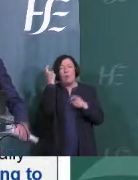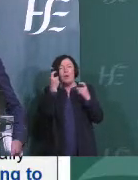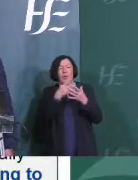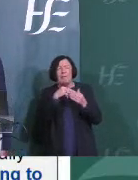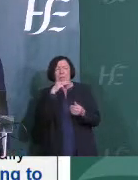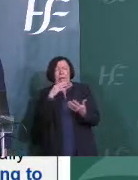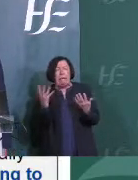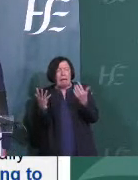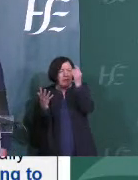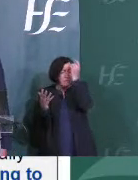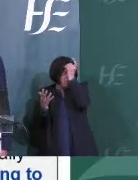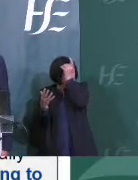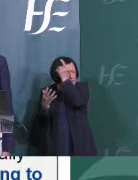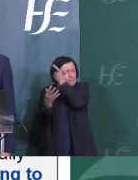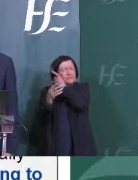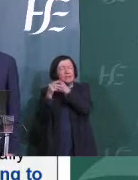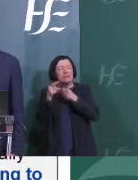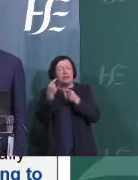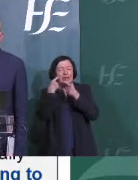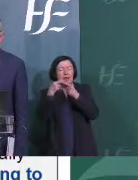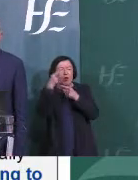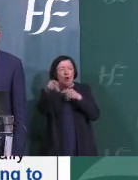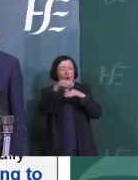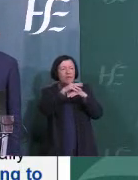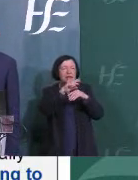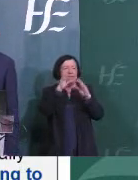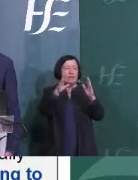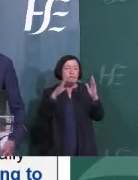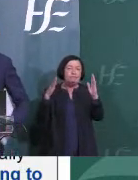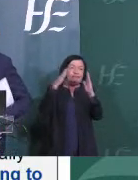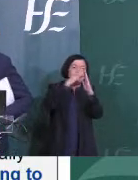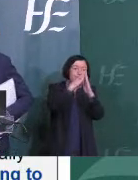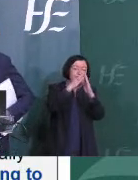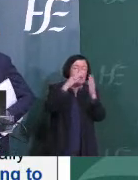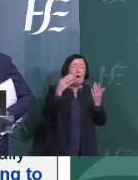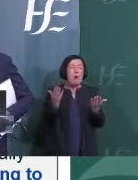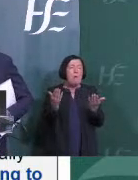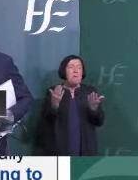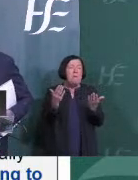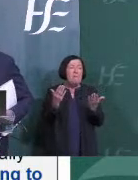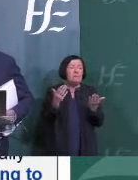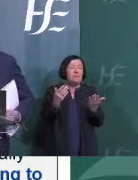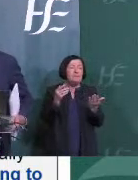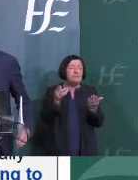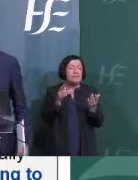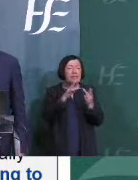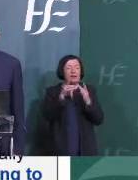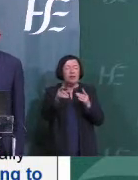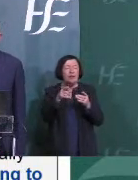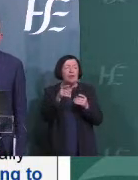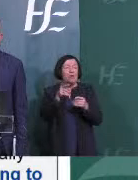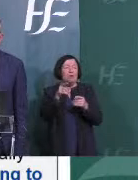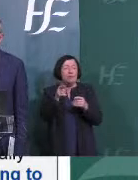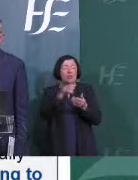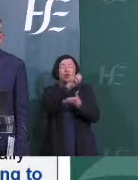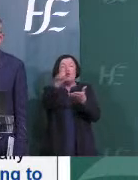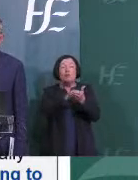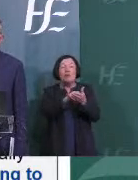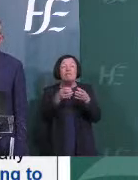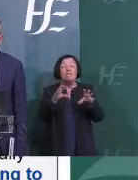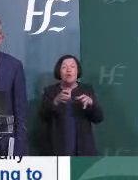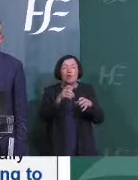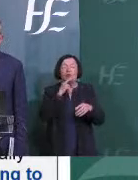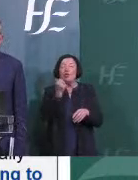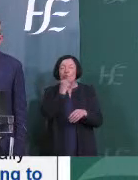this meant, and there was conjecture over the peak and how it was linked perhaps to the European Championships and so on. But cases starting